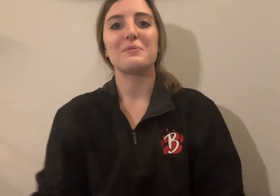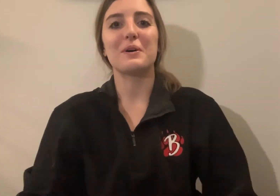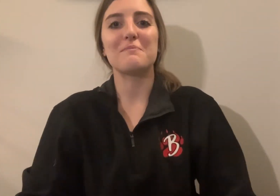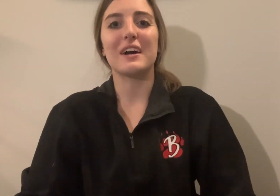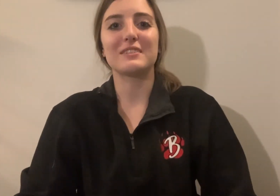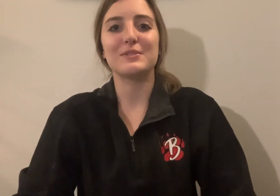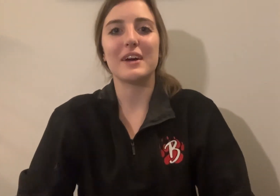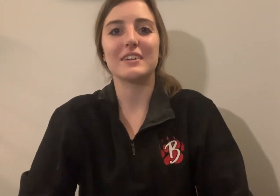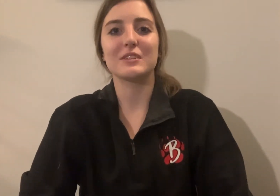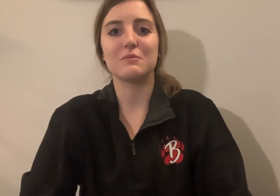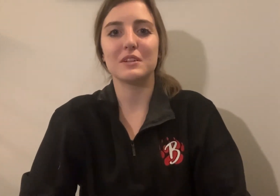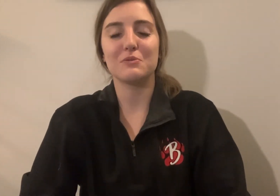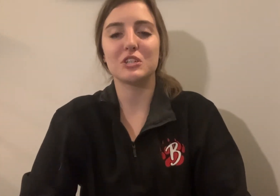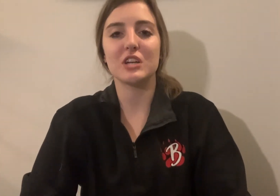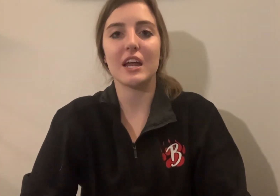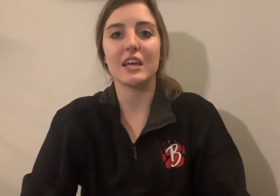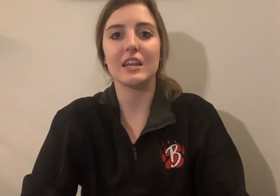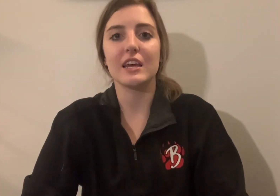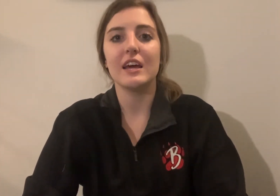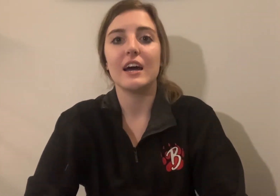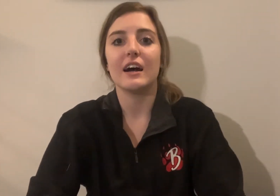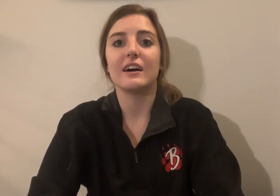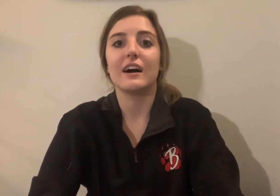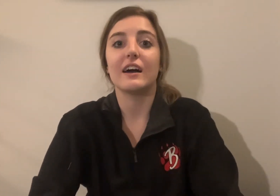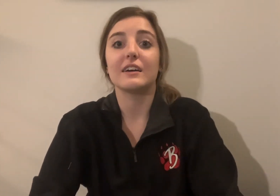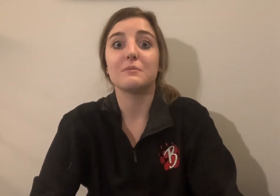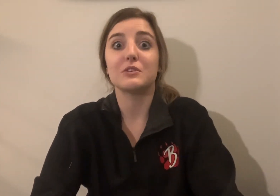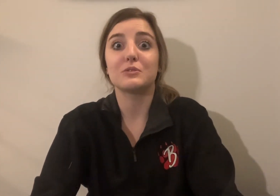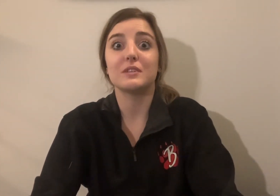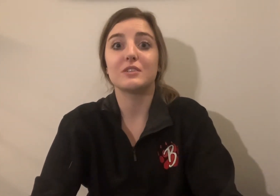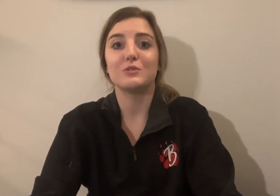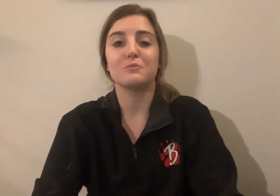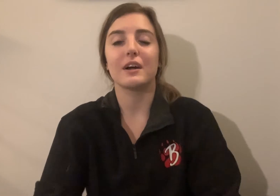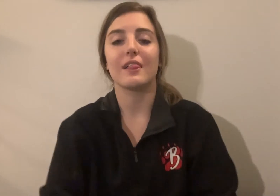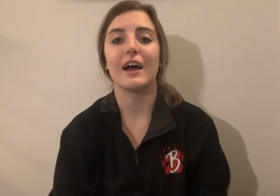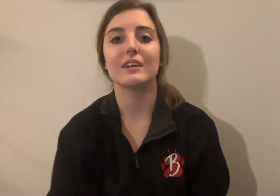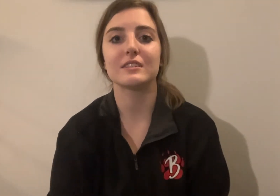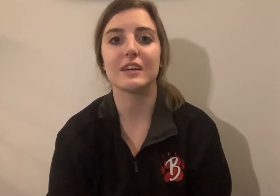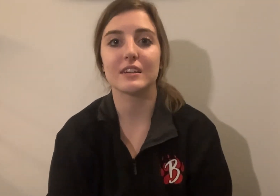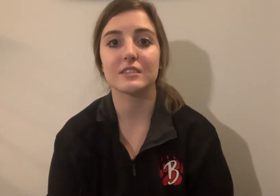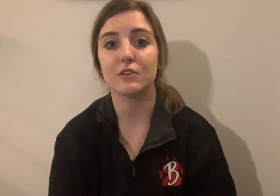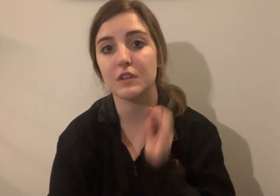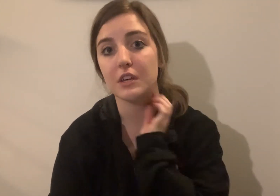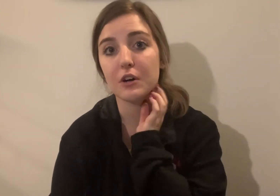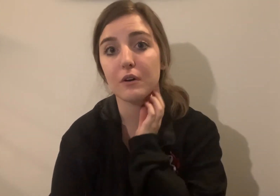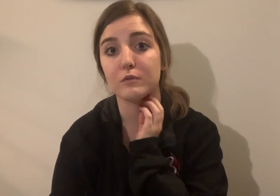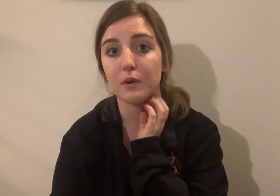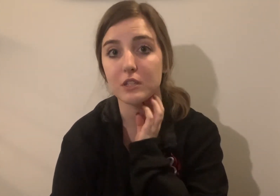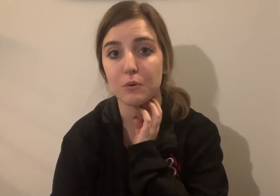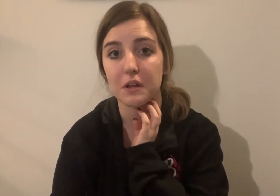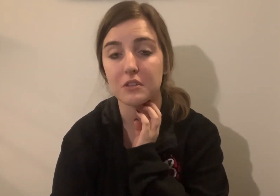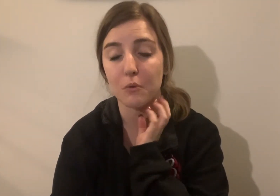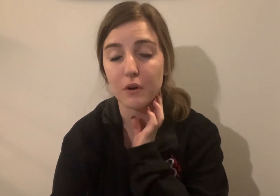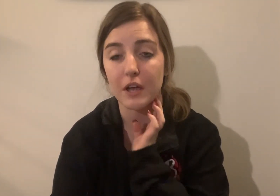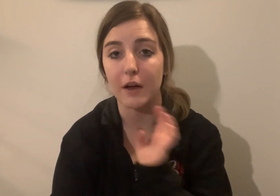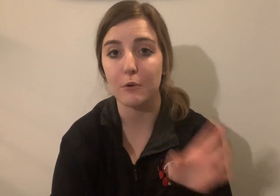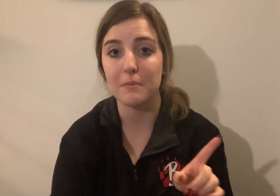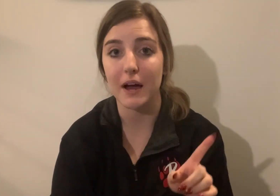welcome back to ASL Monday with Shannon. I am here today to do my last ASL video of 2020. Don't worry, I will be back in the